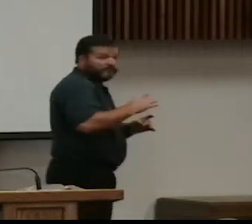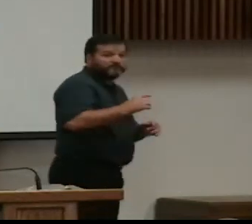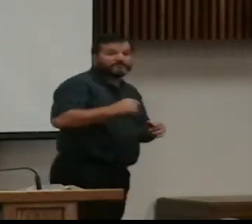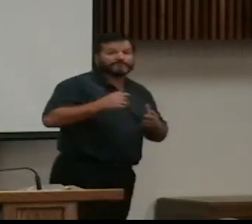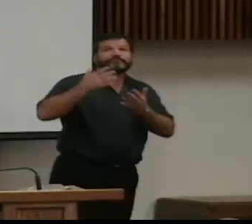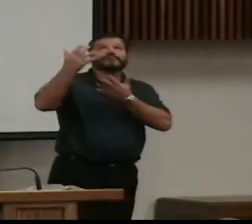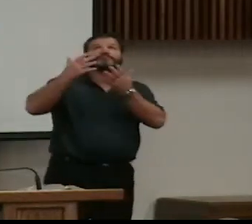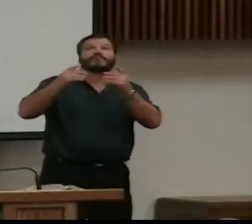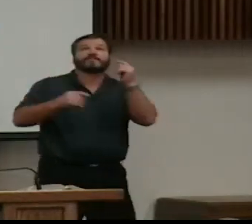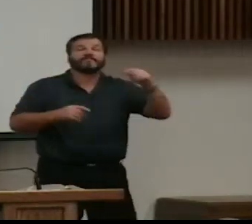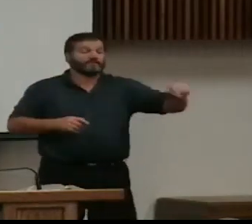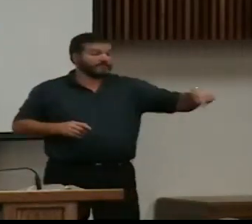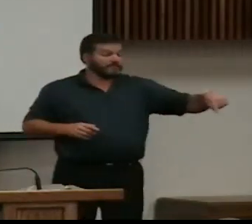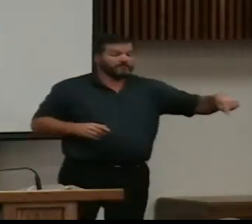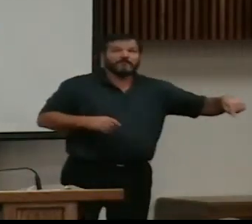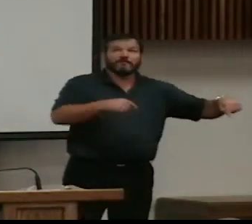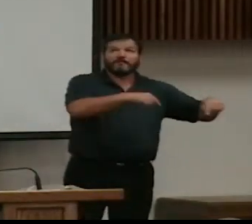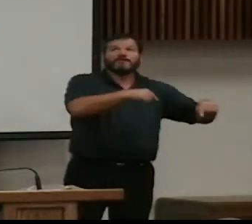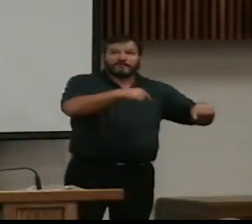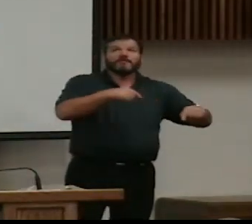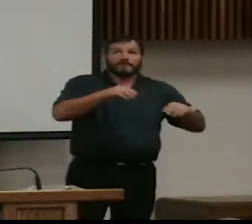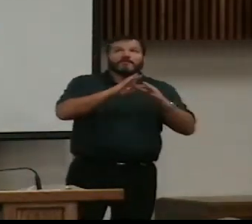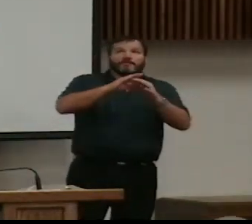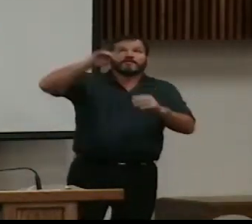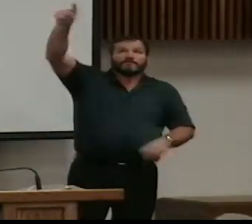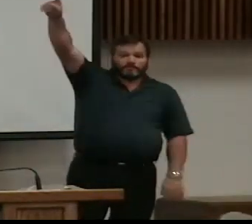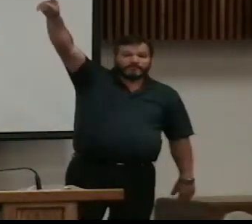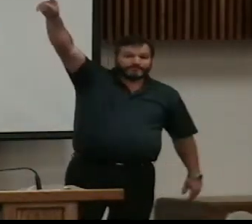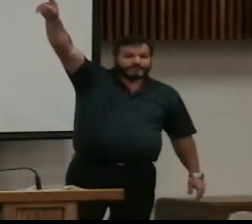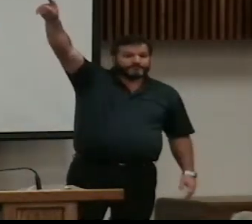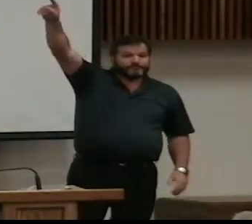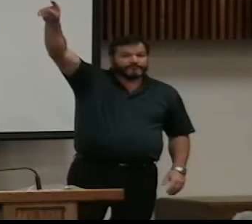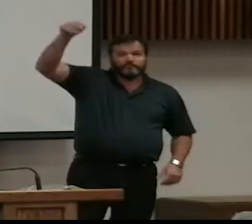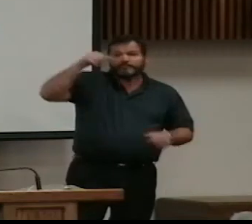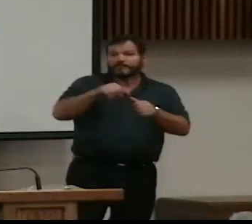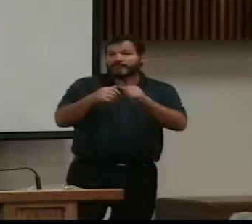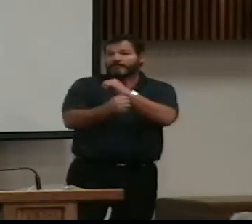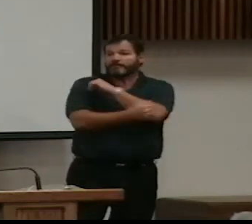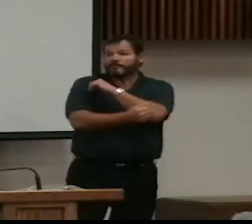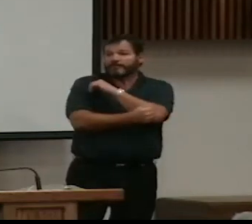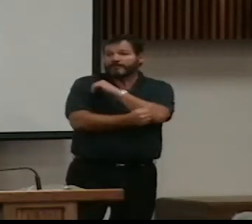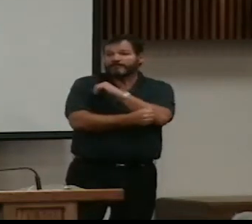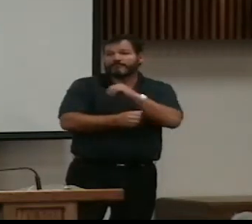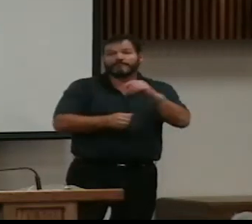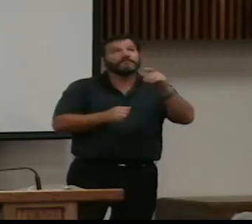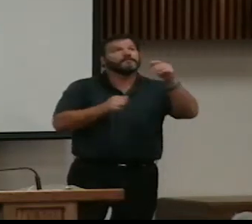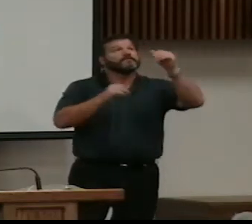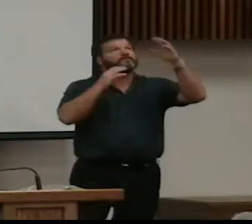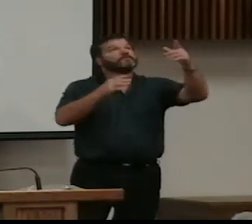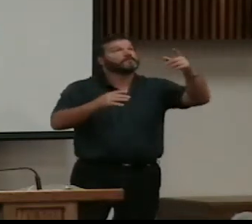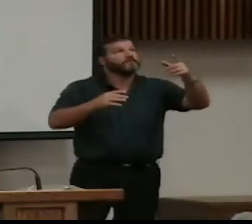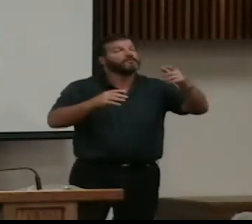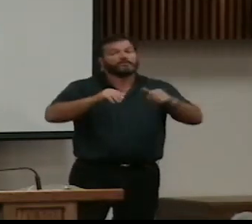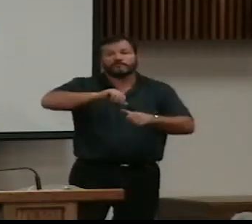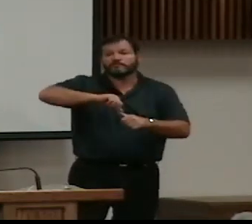The spirit testifies for us. Yes, he belongs to you, the spirit says. Abraham, father,